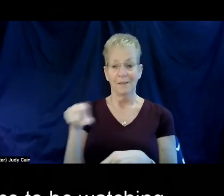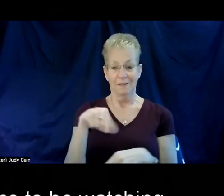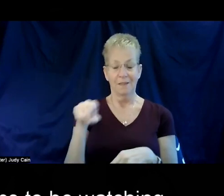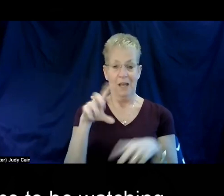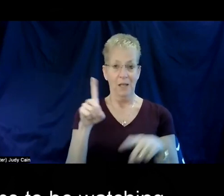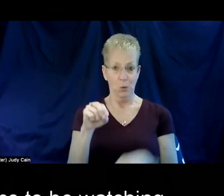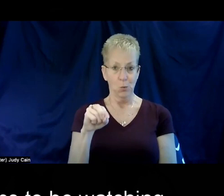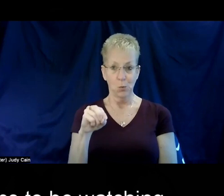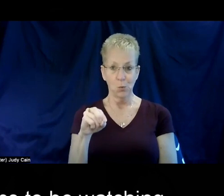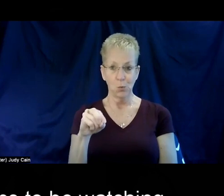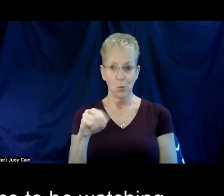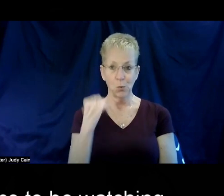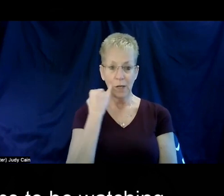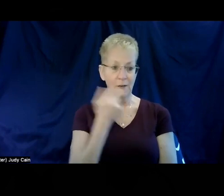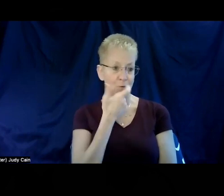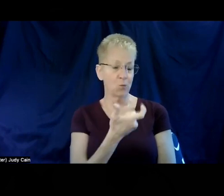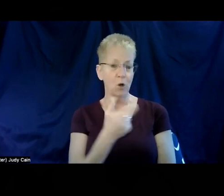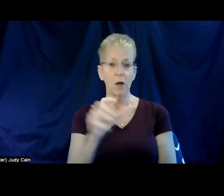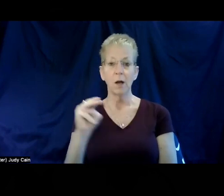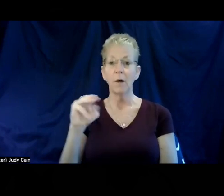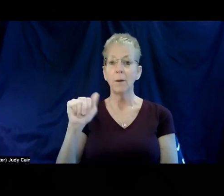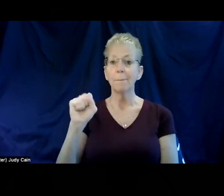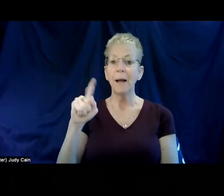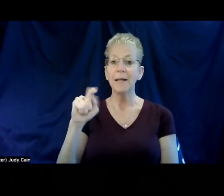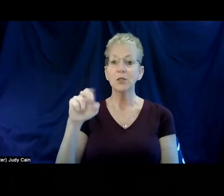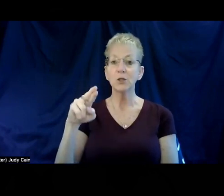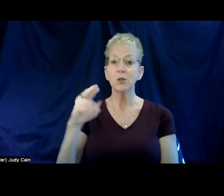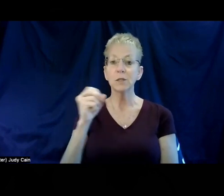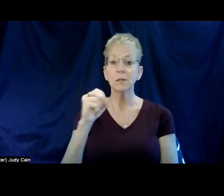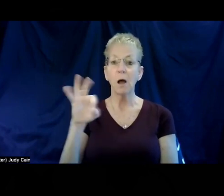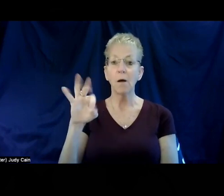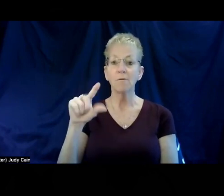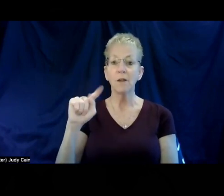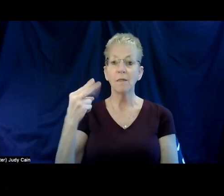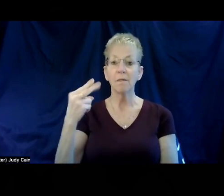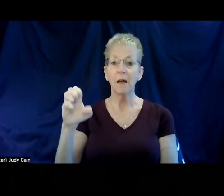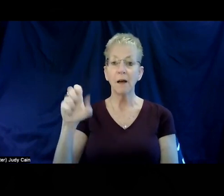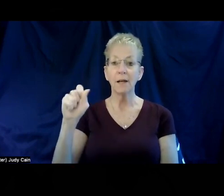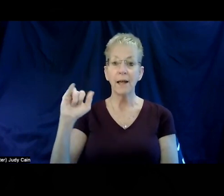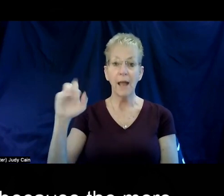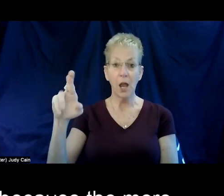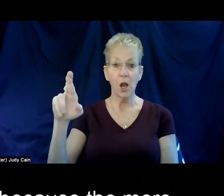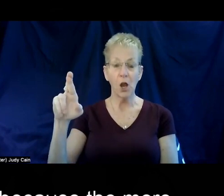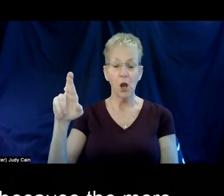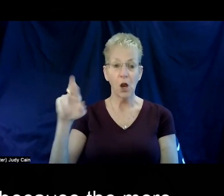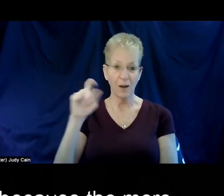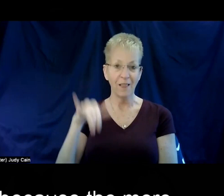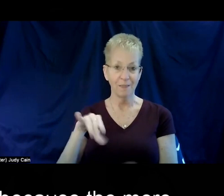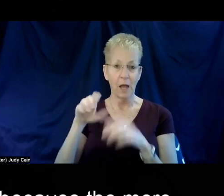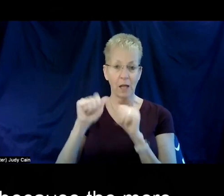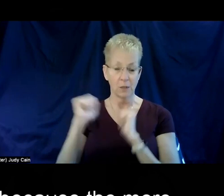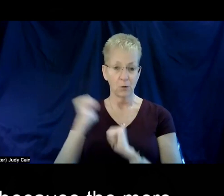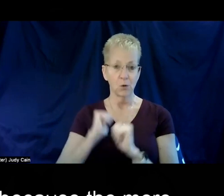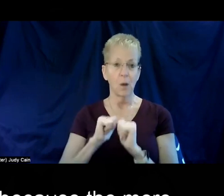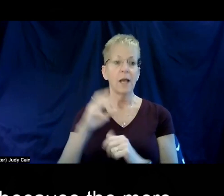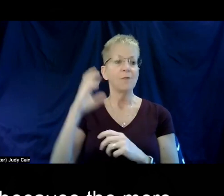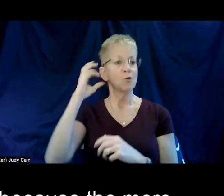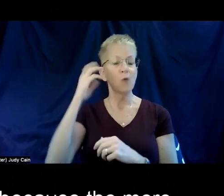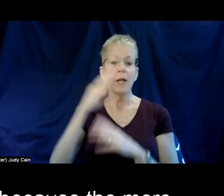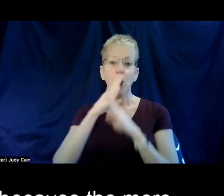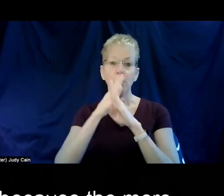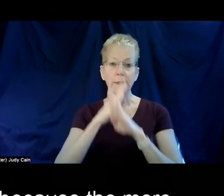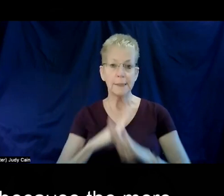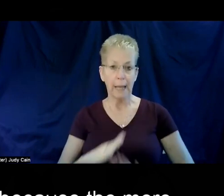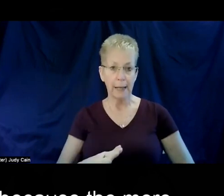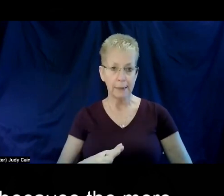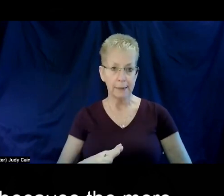anybody happens to be watching Masters of the Air, this is brought forward. You had radio silence because the more you